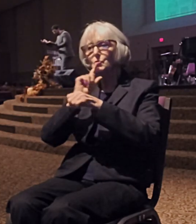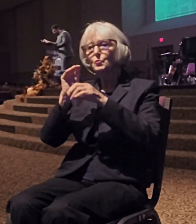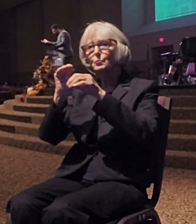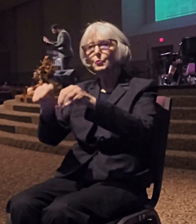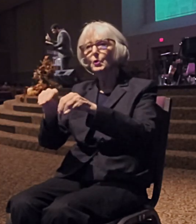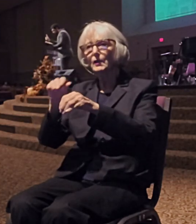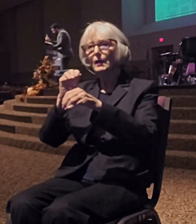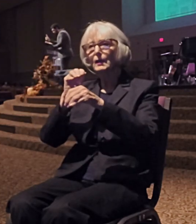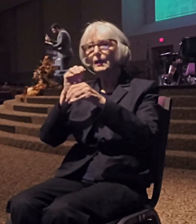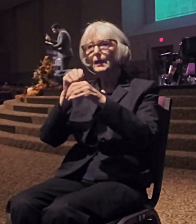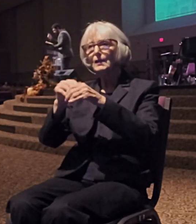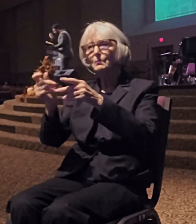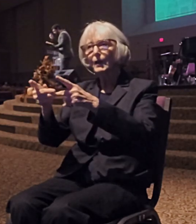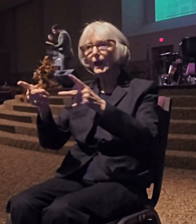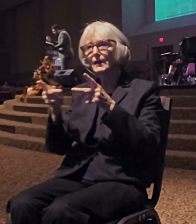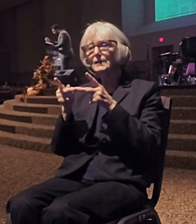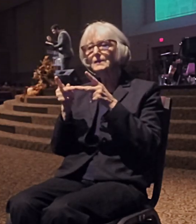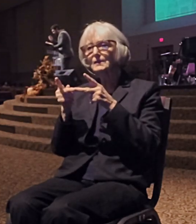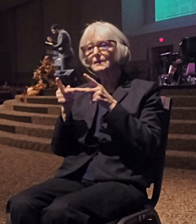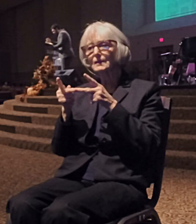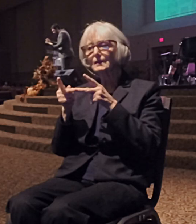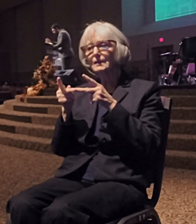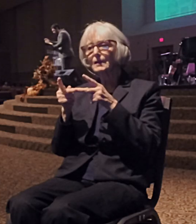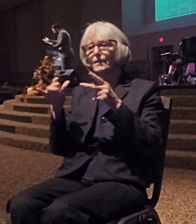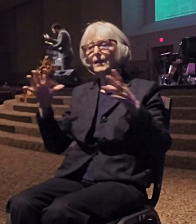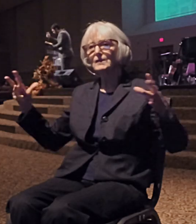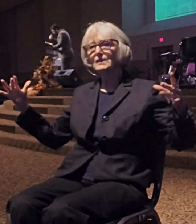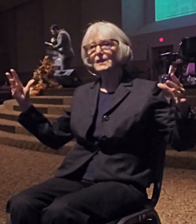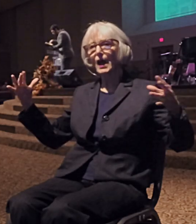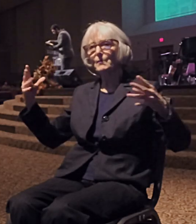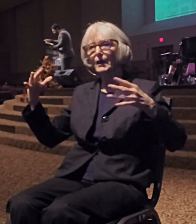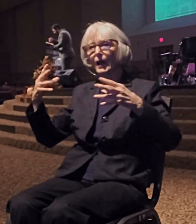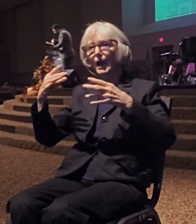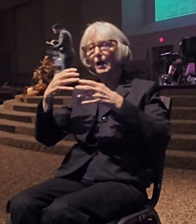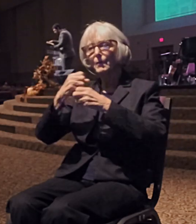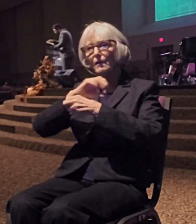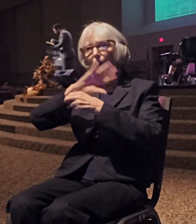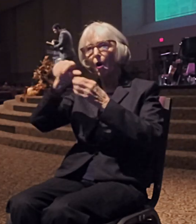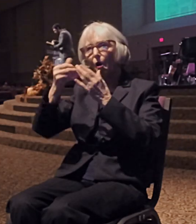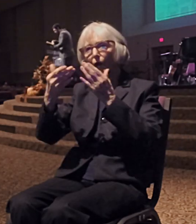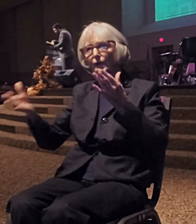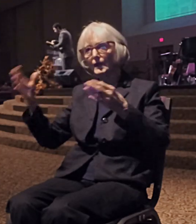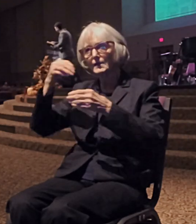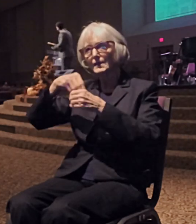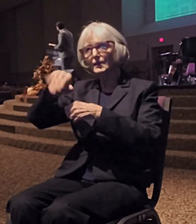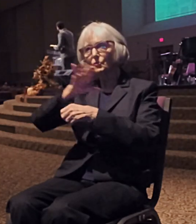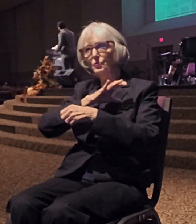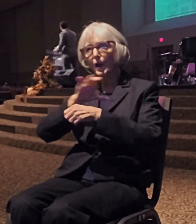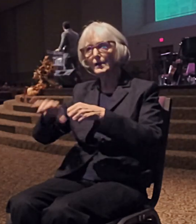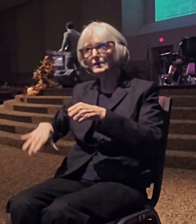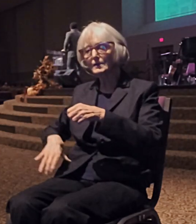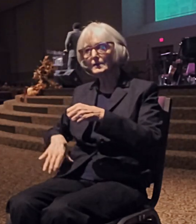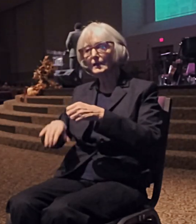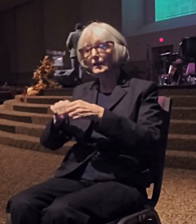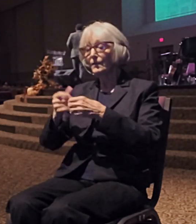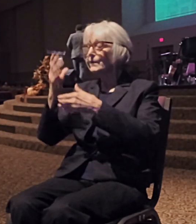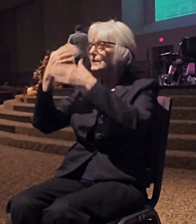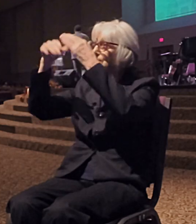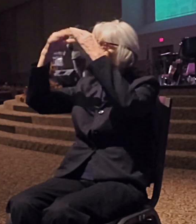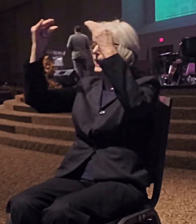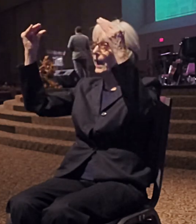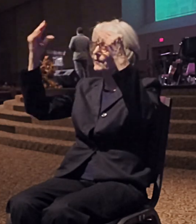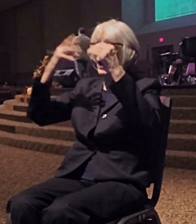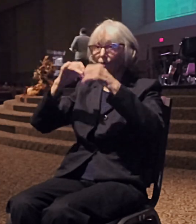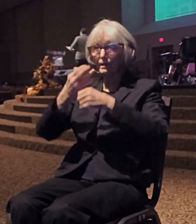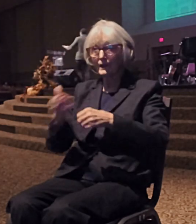a reign in place, and here's what it is: the summing up of all things in Christ, things in heaven